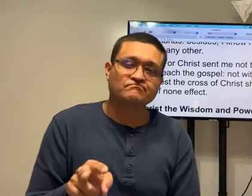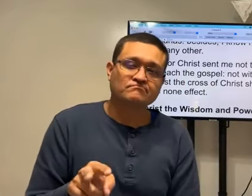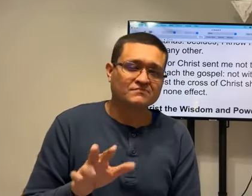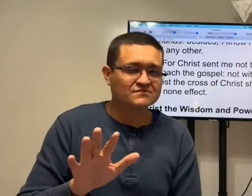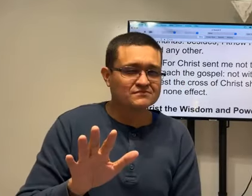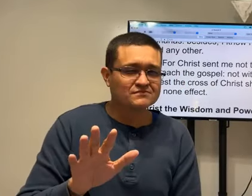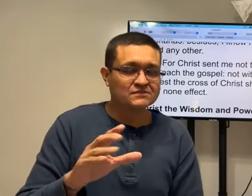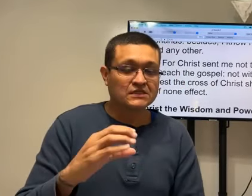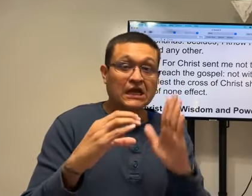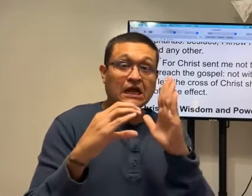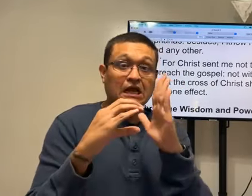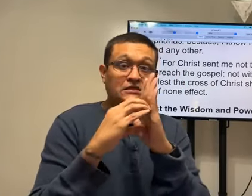And said, that's it.